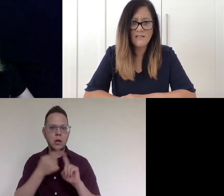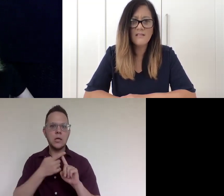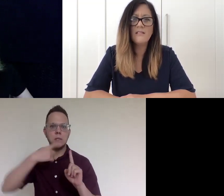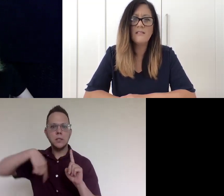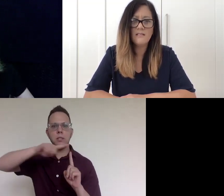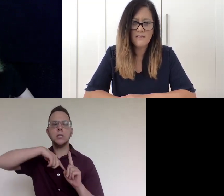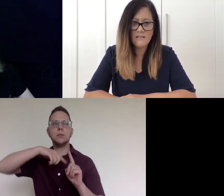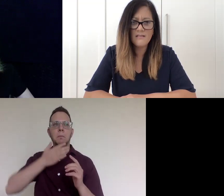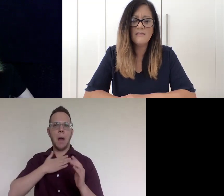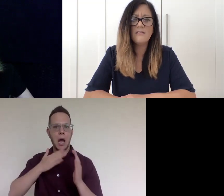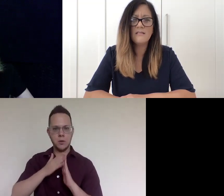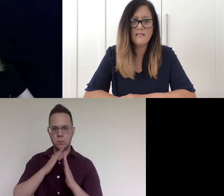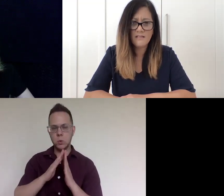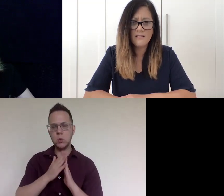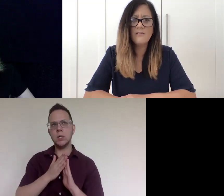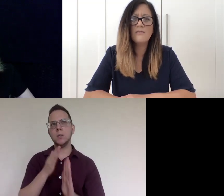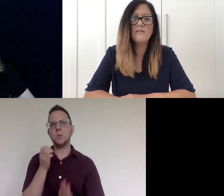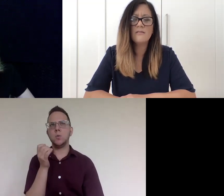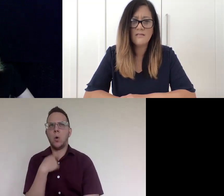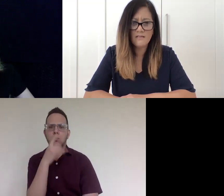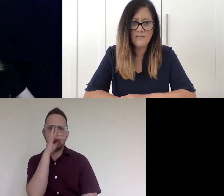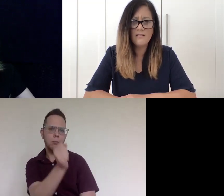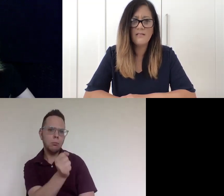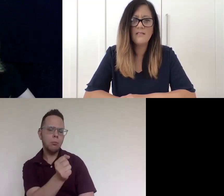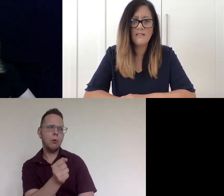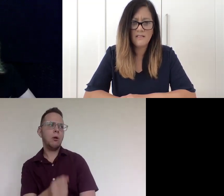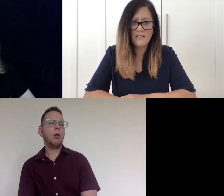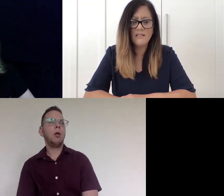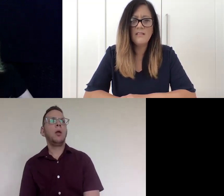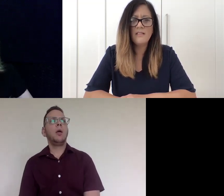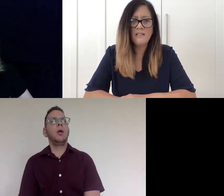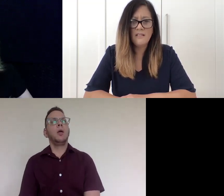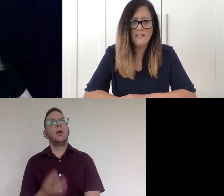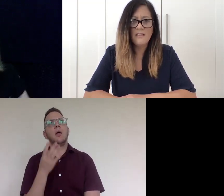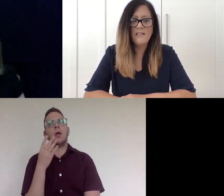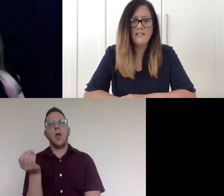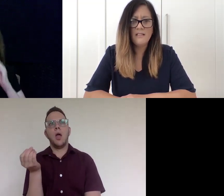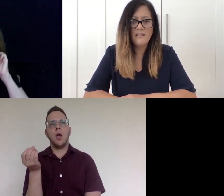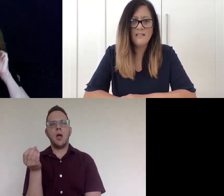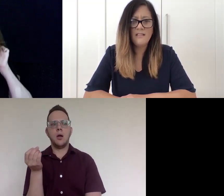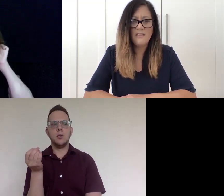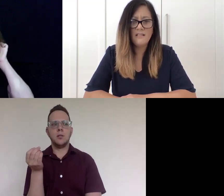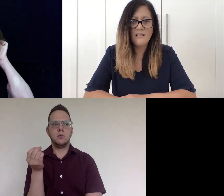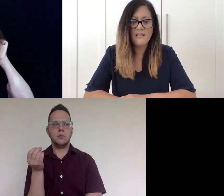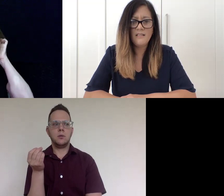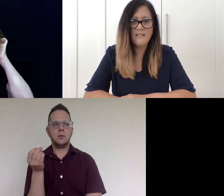wanted to understand my friends and my community, so I was always interested in studying HIV.